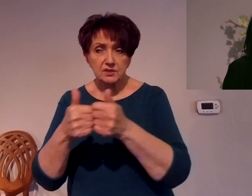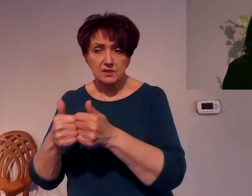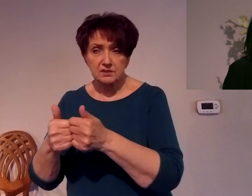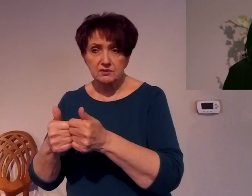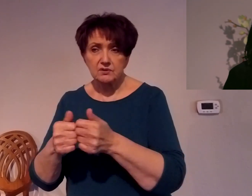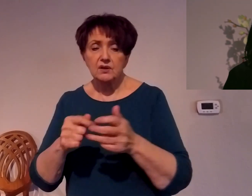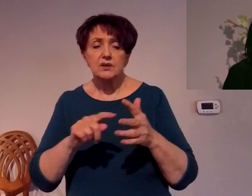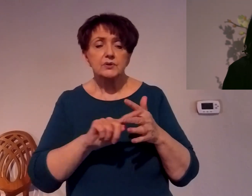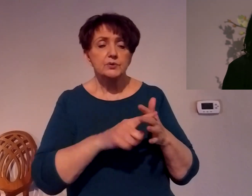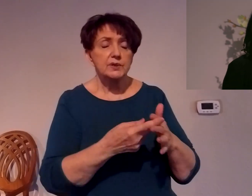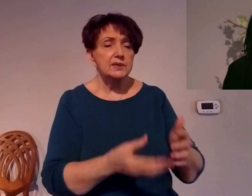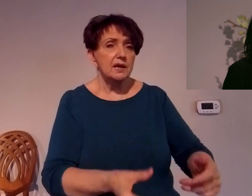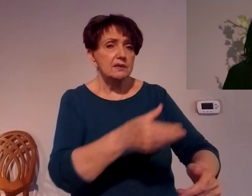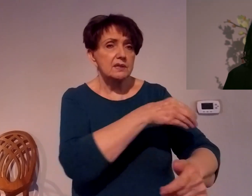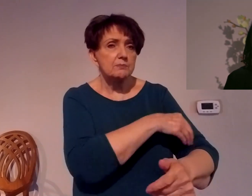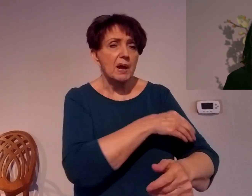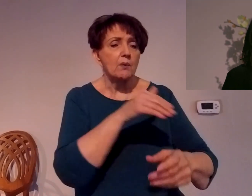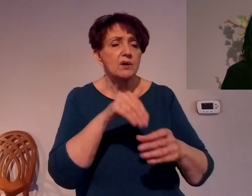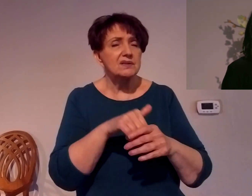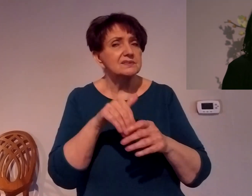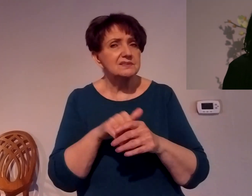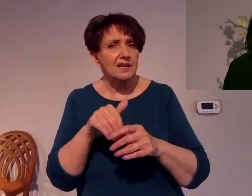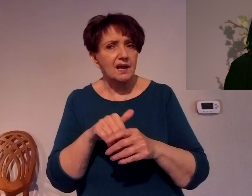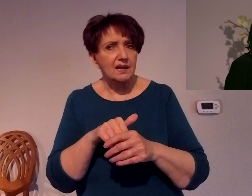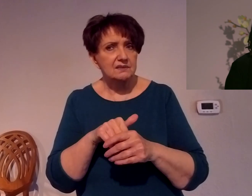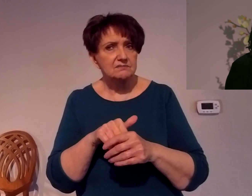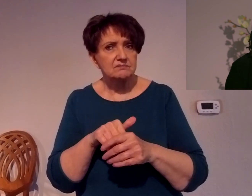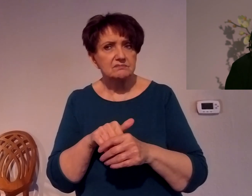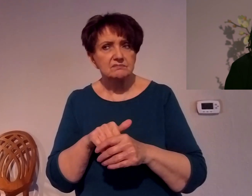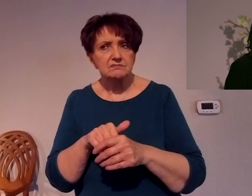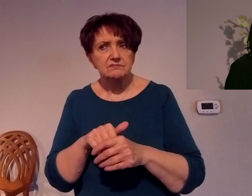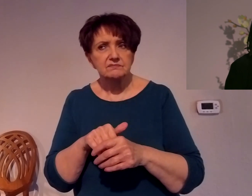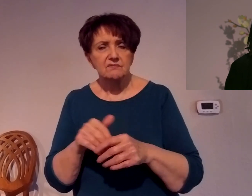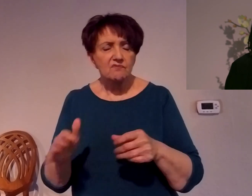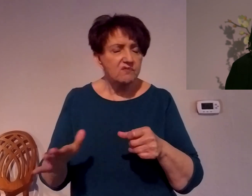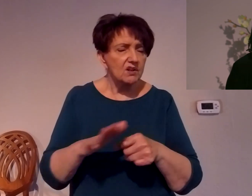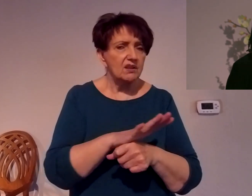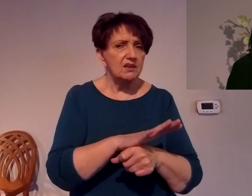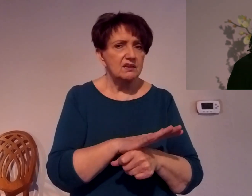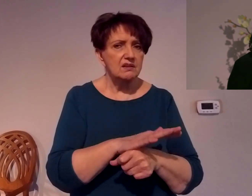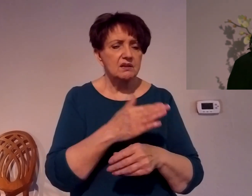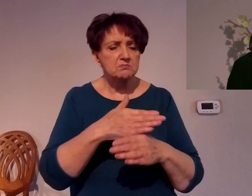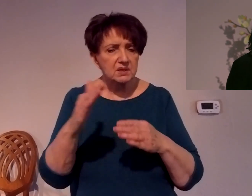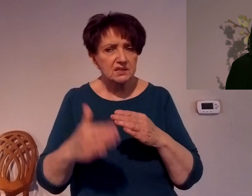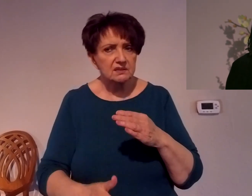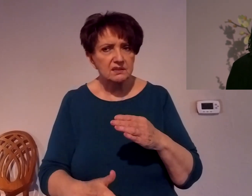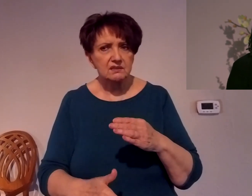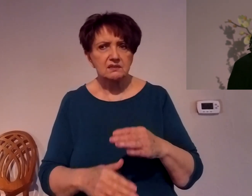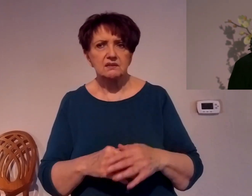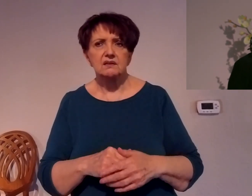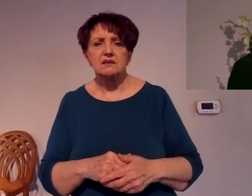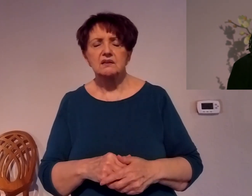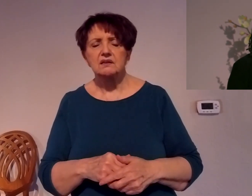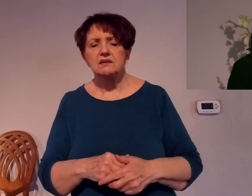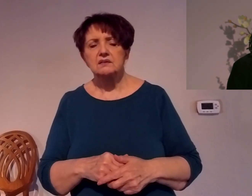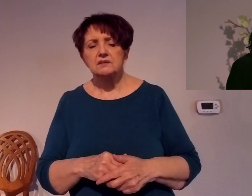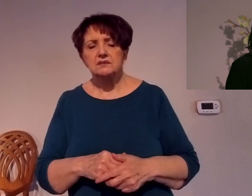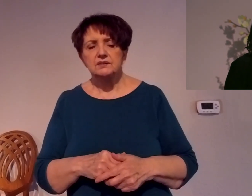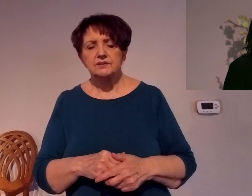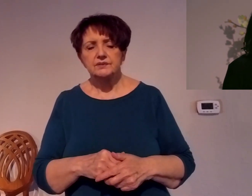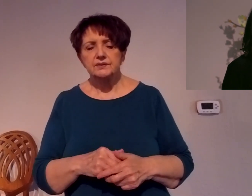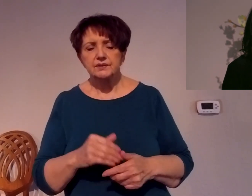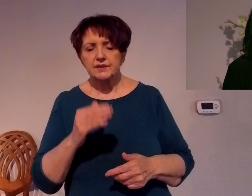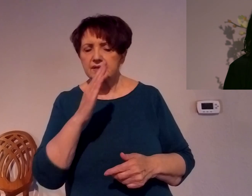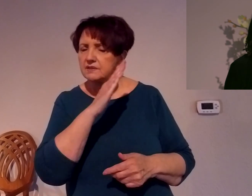ignite the power within, fully, completely, and in a way that it can never